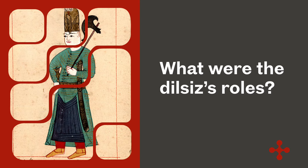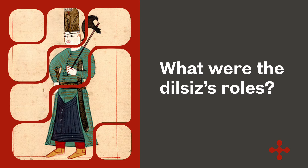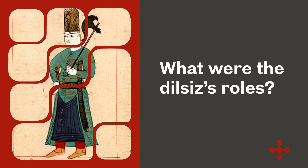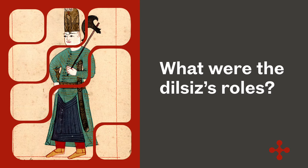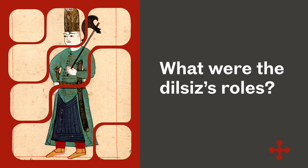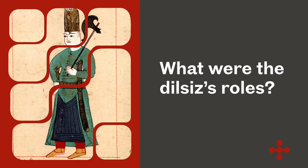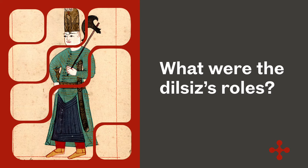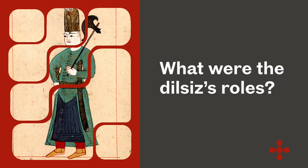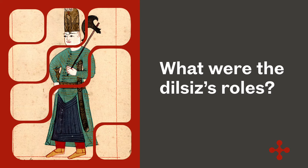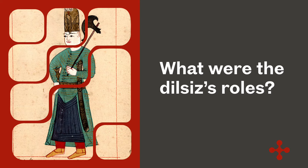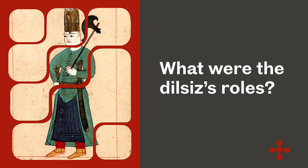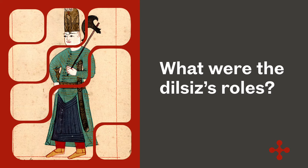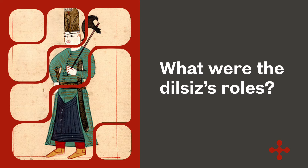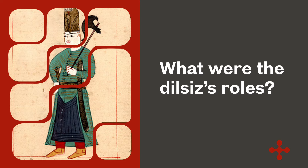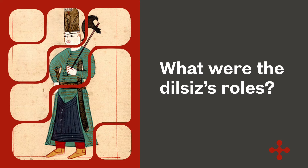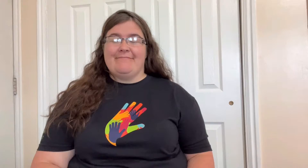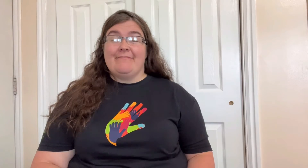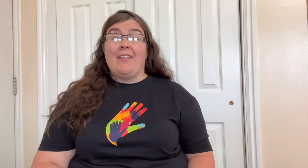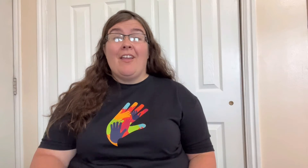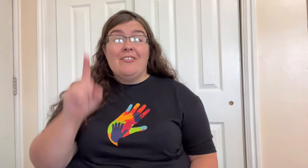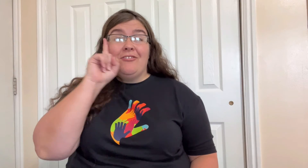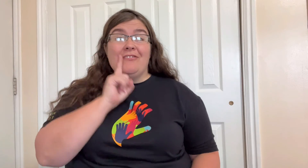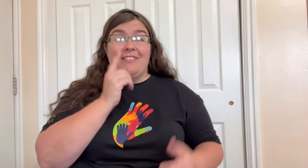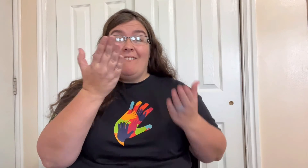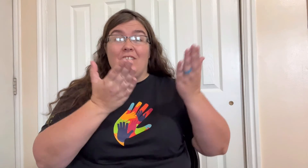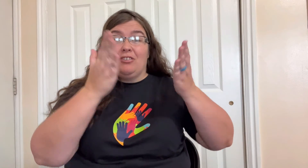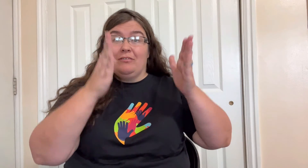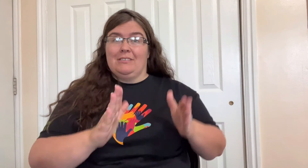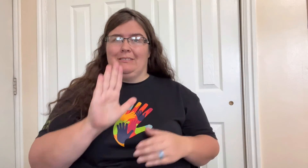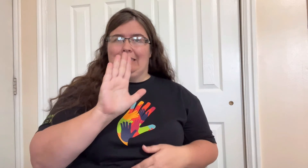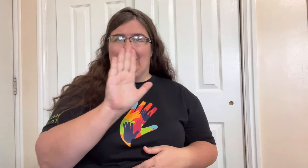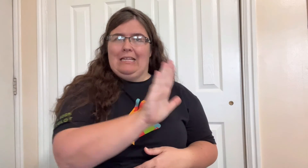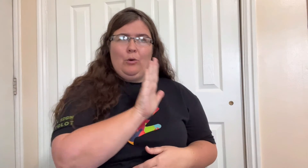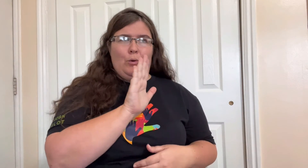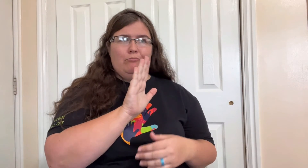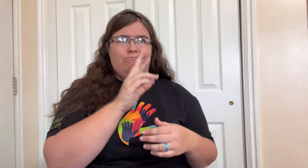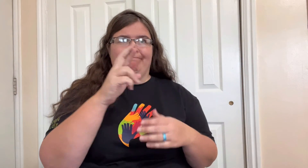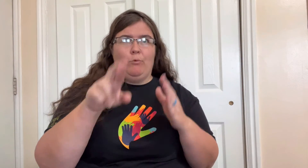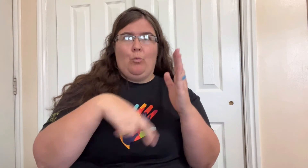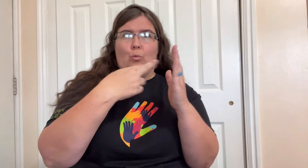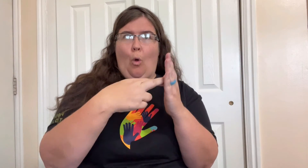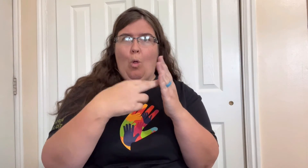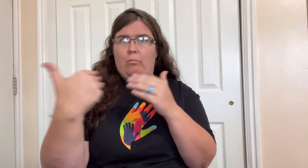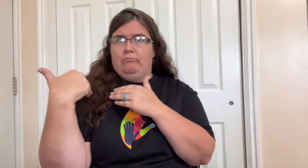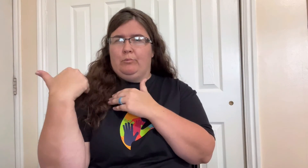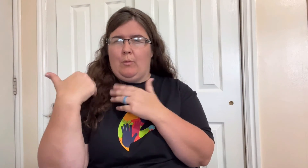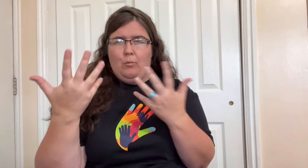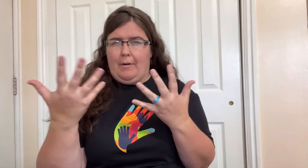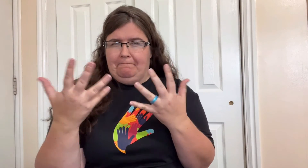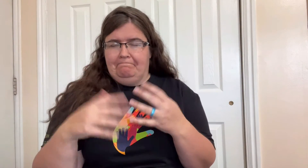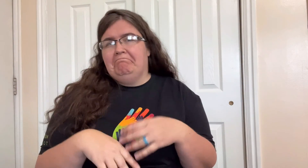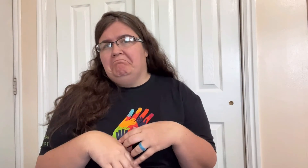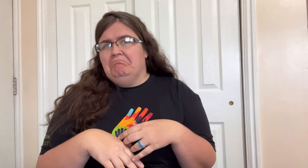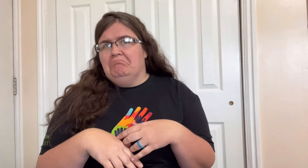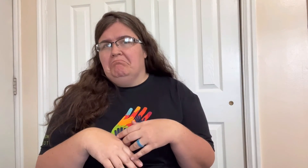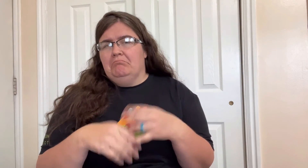dilsiz roles? So the deaf servants, their roles and responsibilities varied. There were